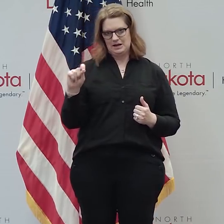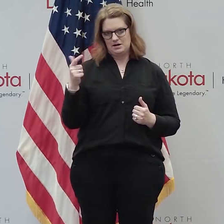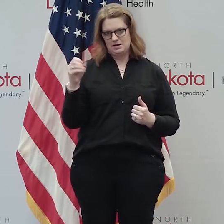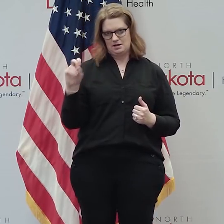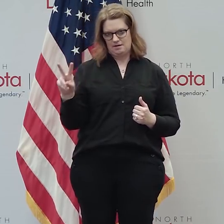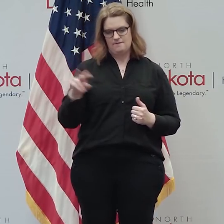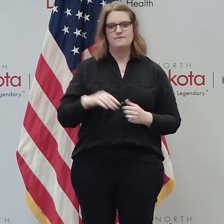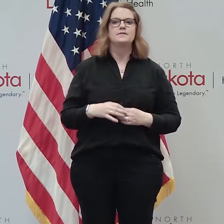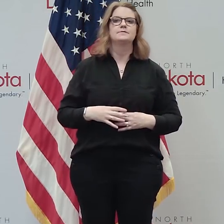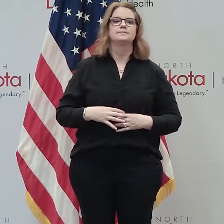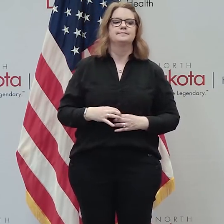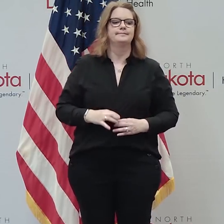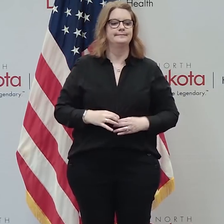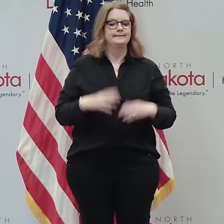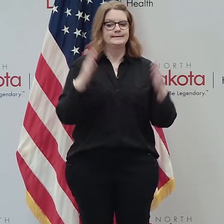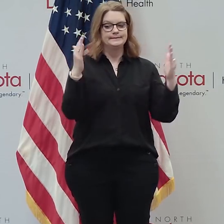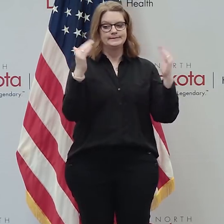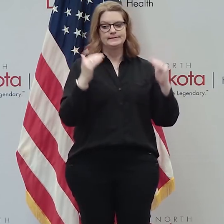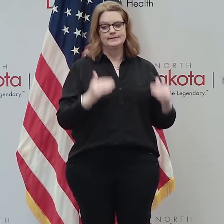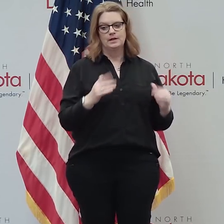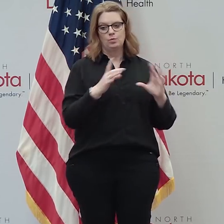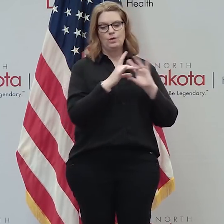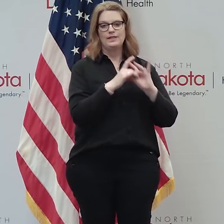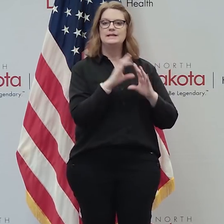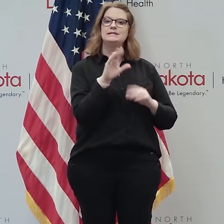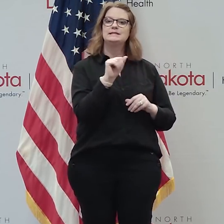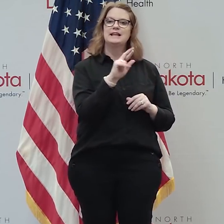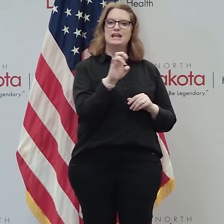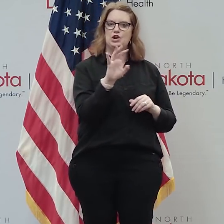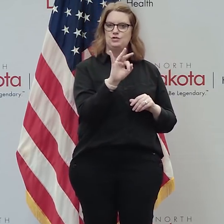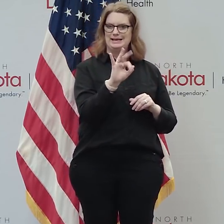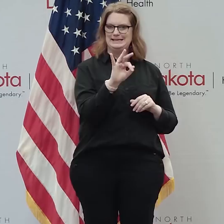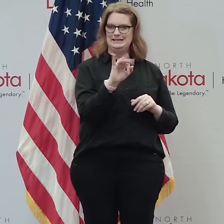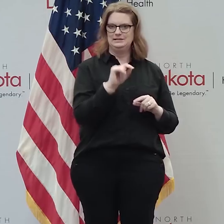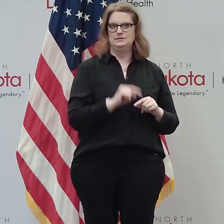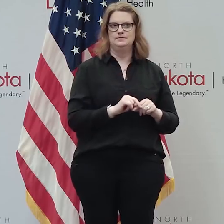dot.nd.gov. Next topic relates to CARE-19.